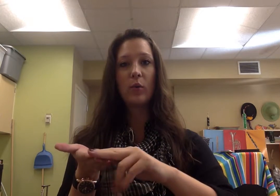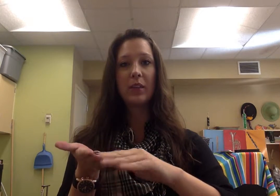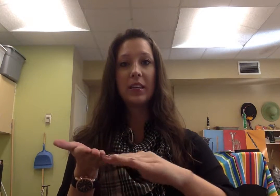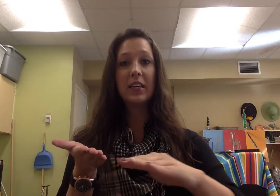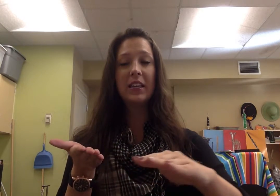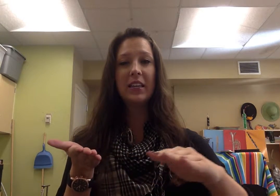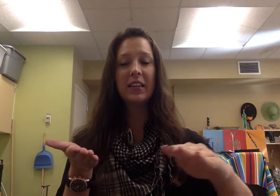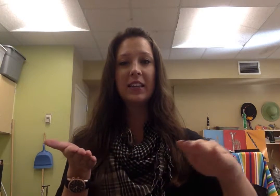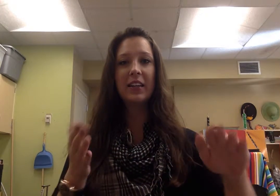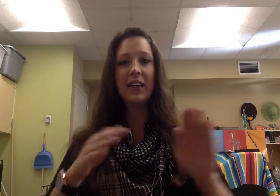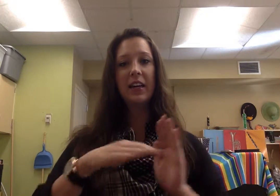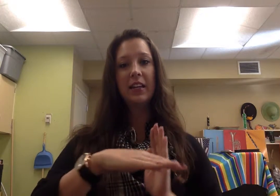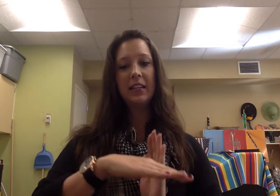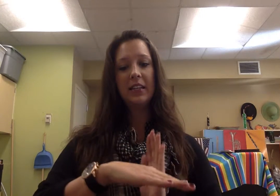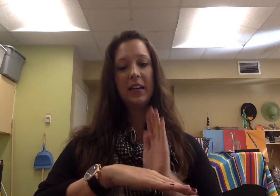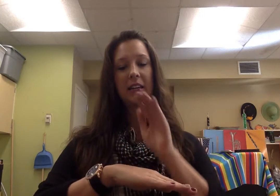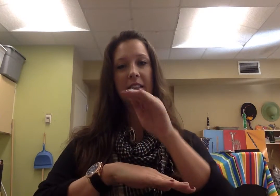holy night.